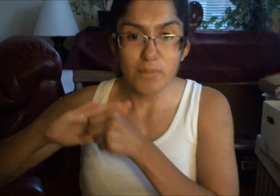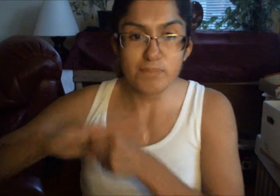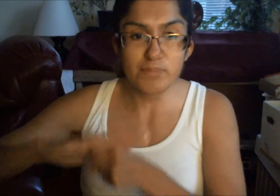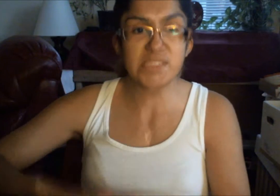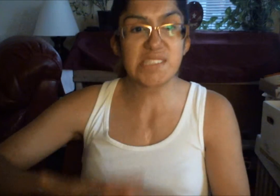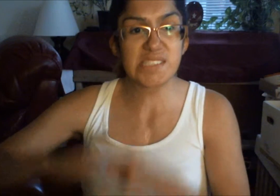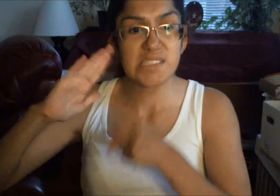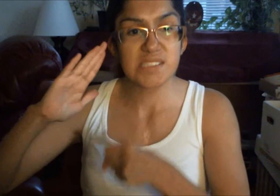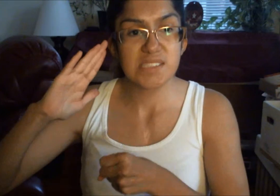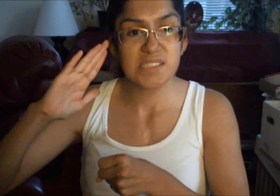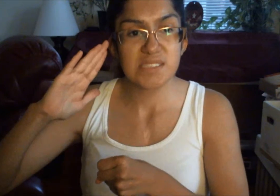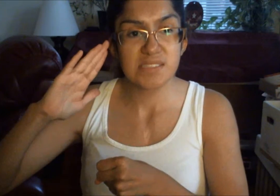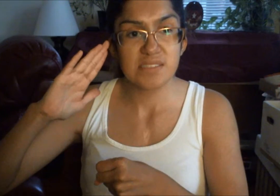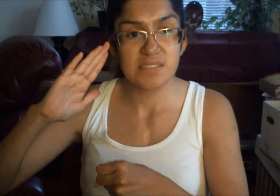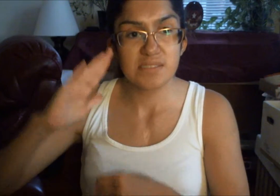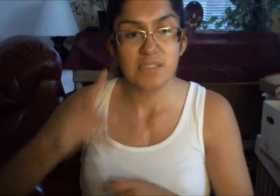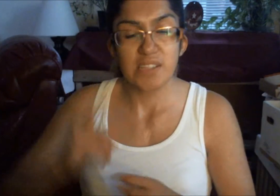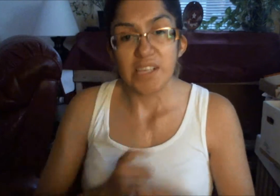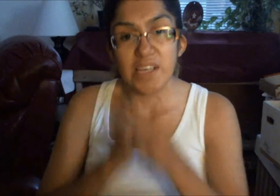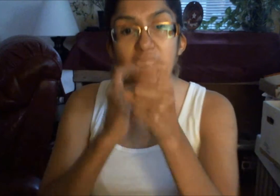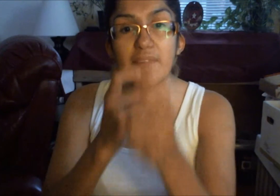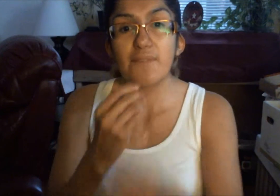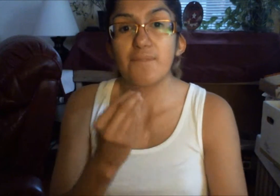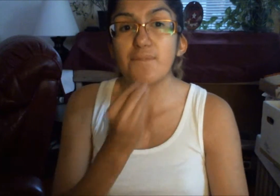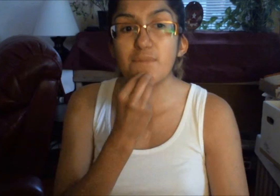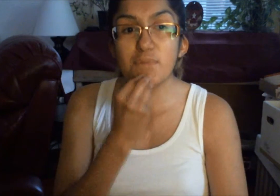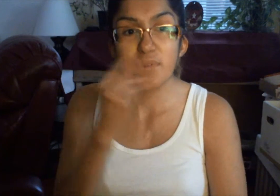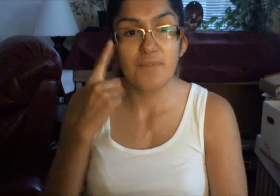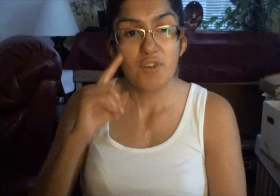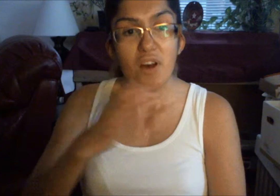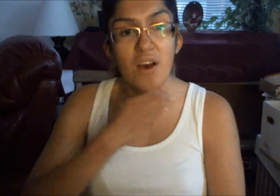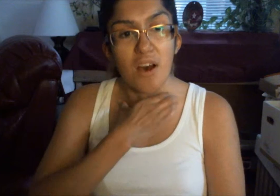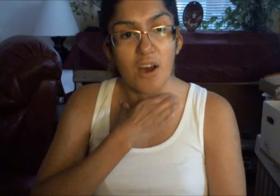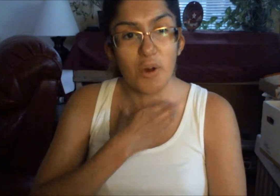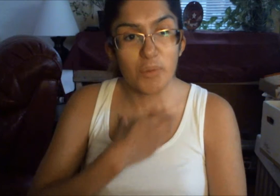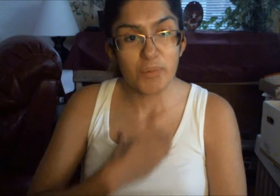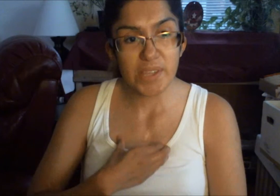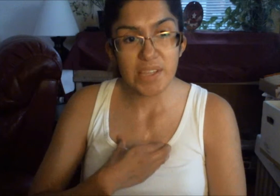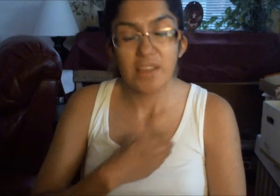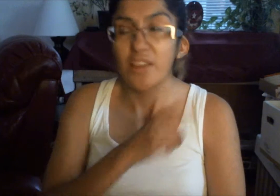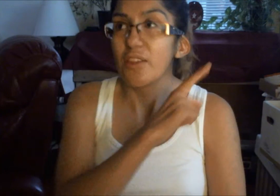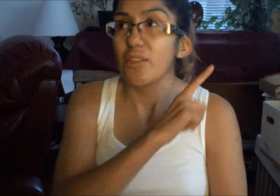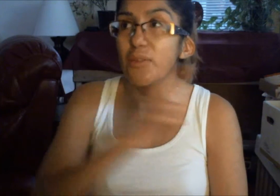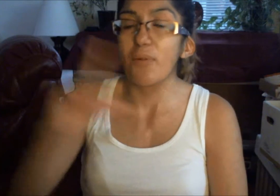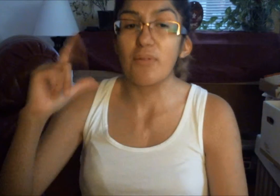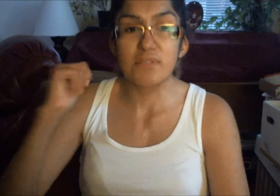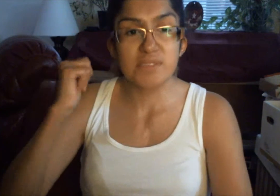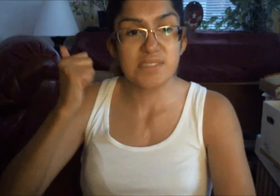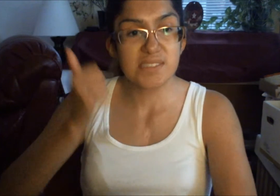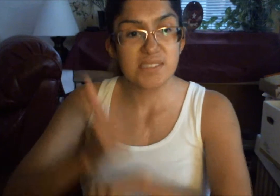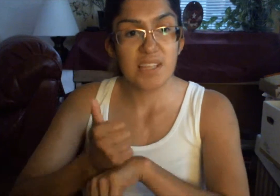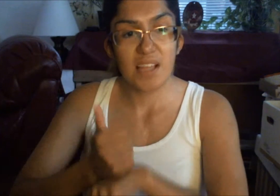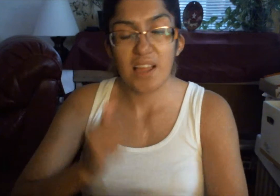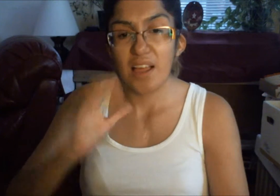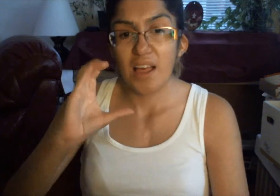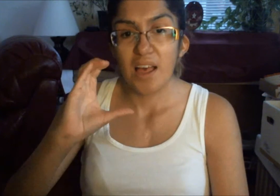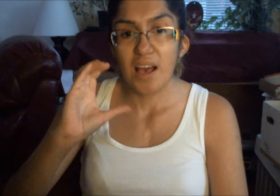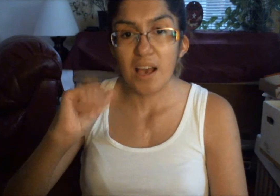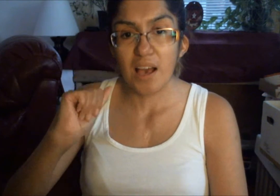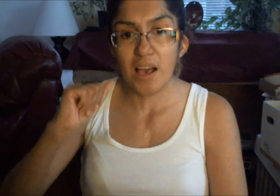the pain. Use a family brand. When I lay in my Tempur-Pedic contour and I slowly feel it start to kind of wrap itself